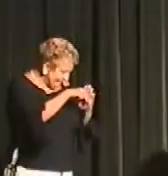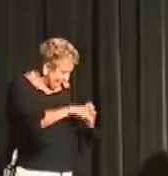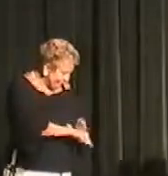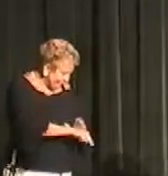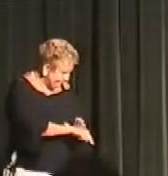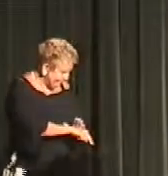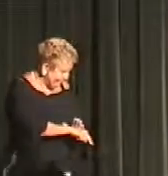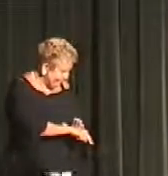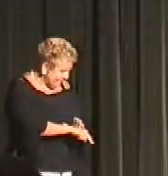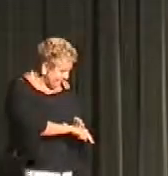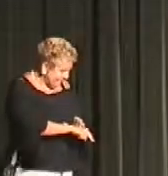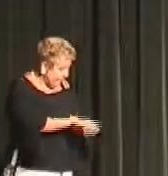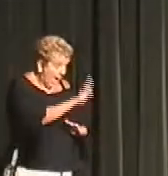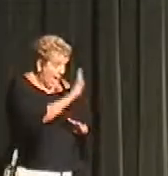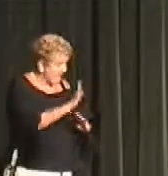never won a fight in my life.